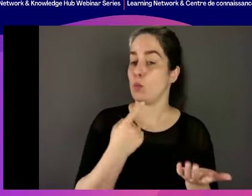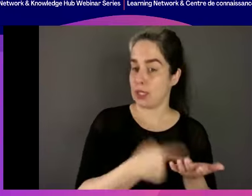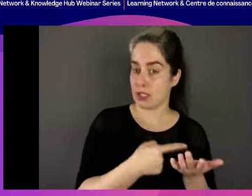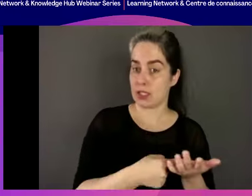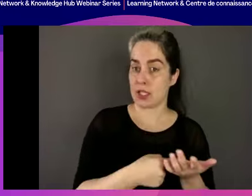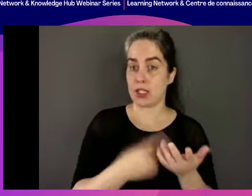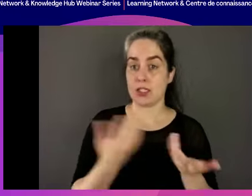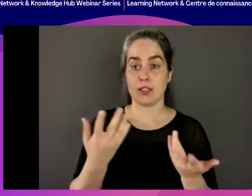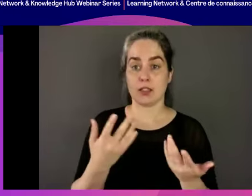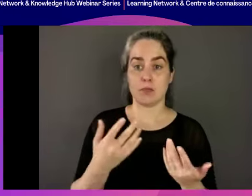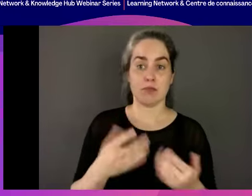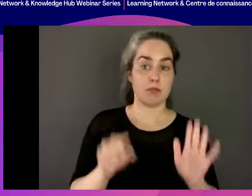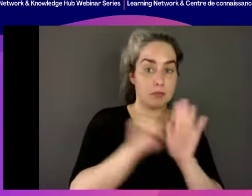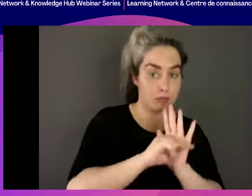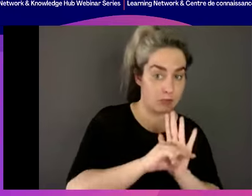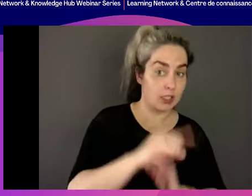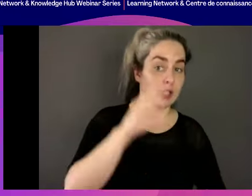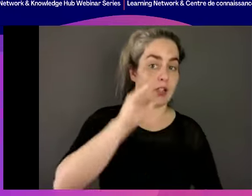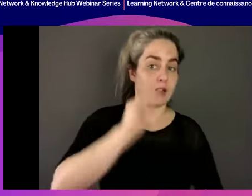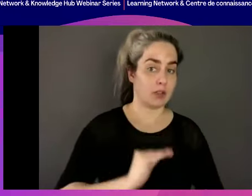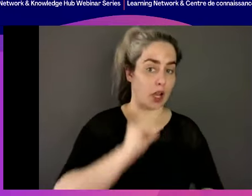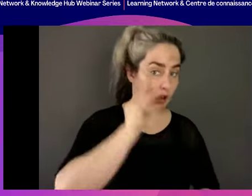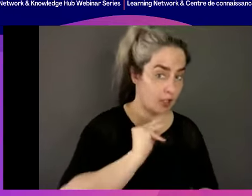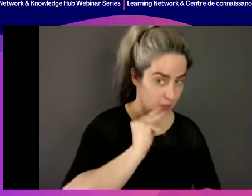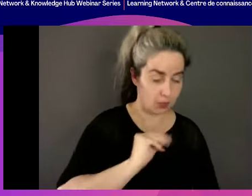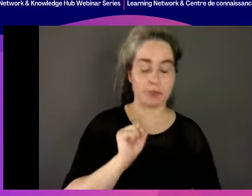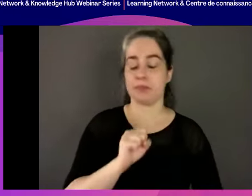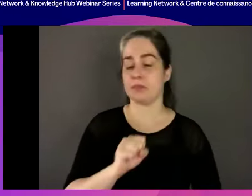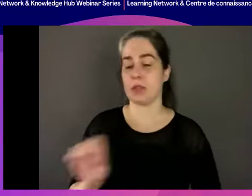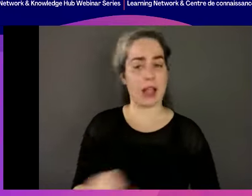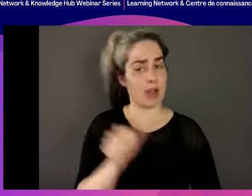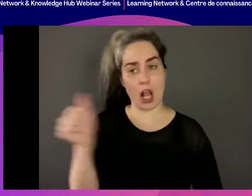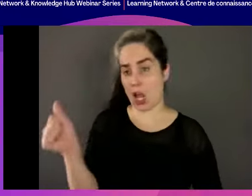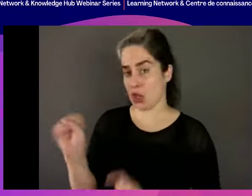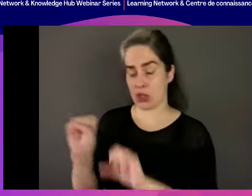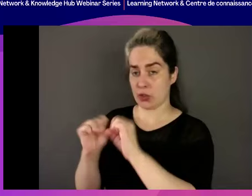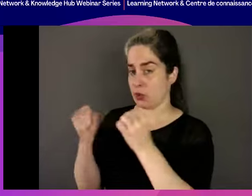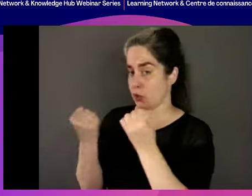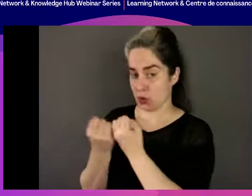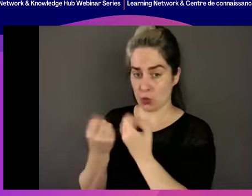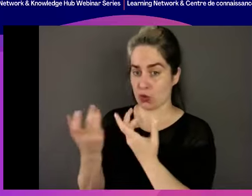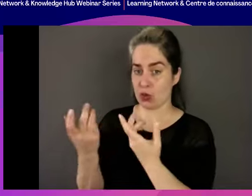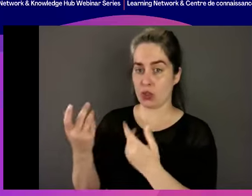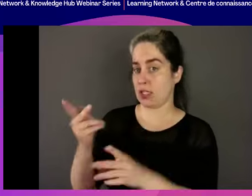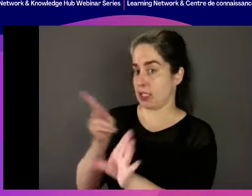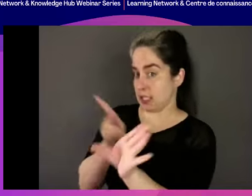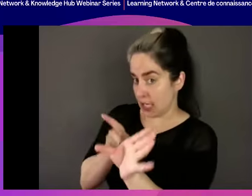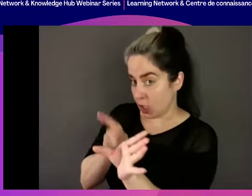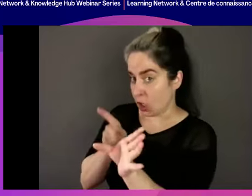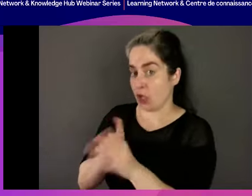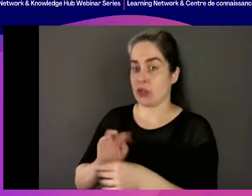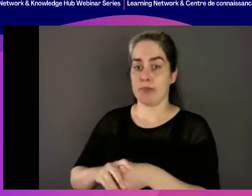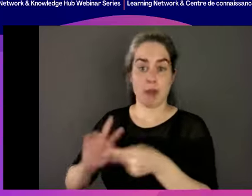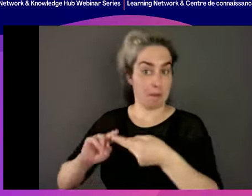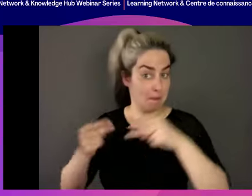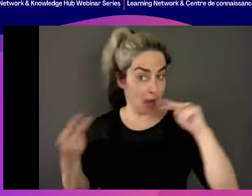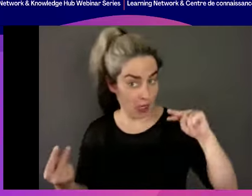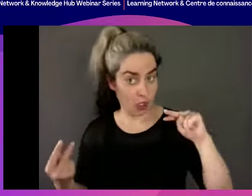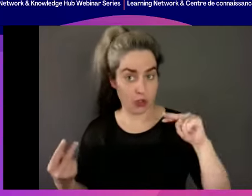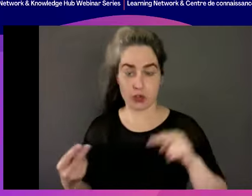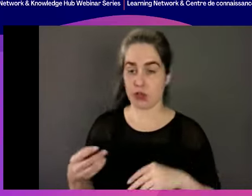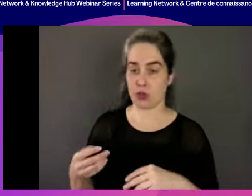childhood experiences, but there's also various other social, psychological, and potential biological pathways that are involved